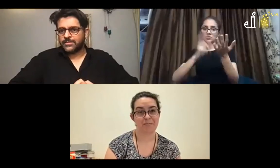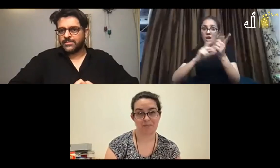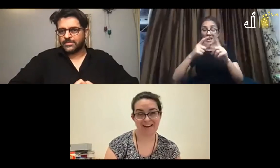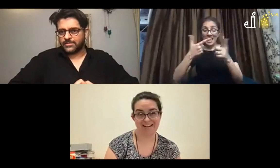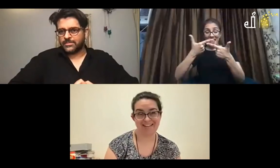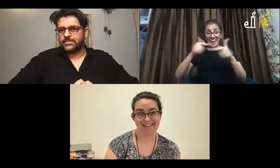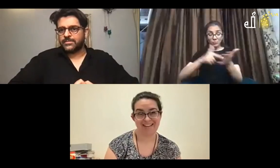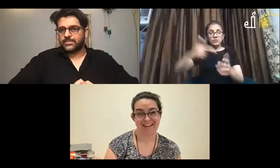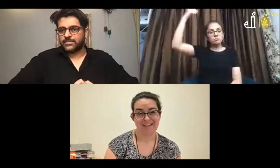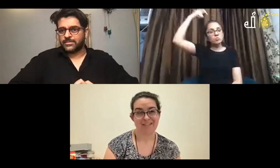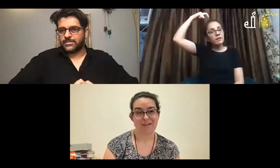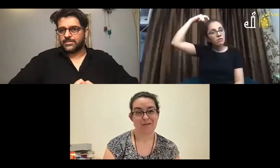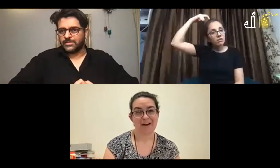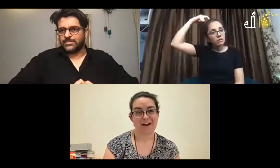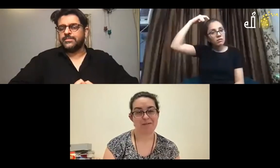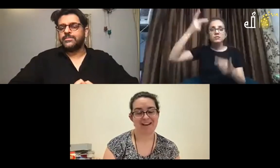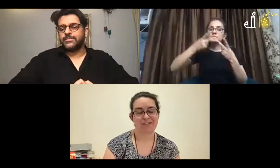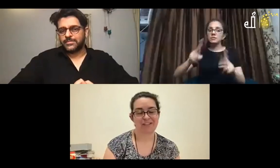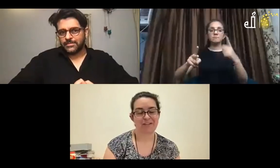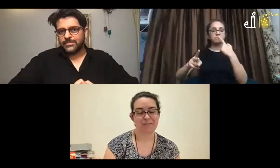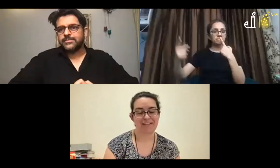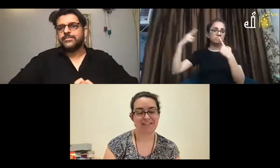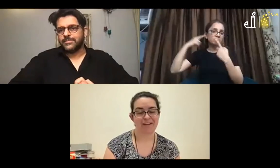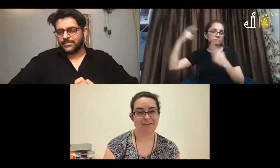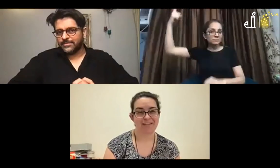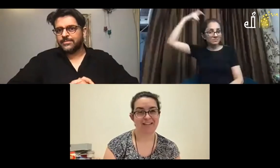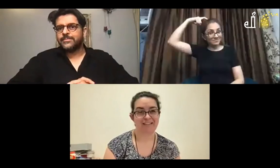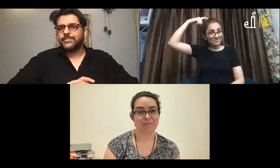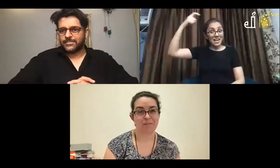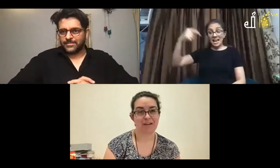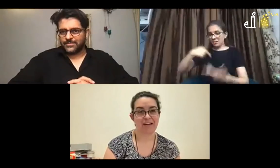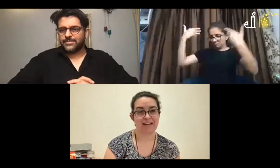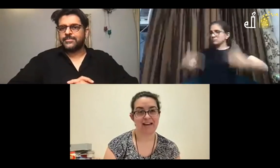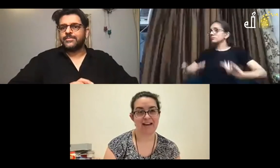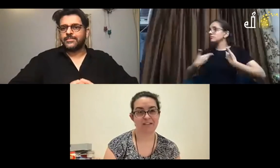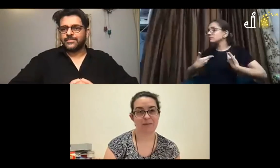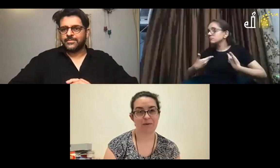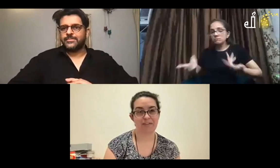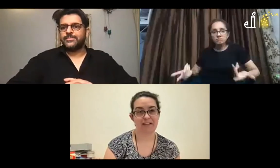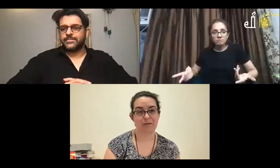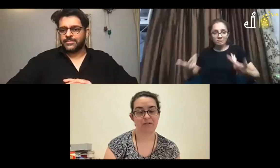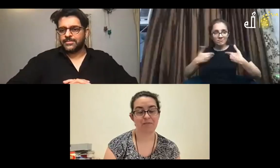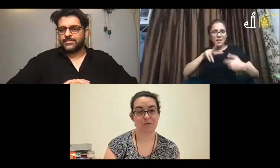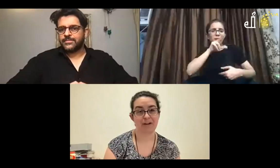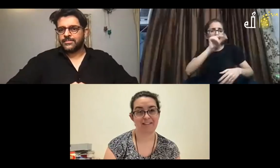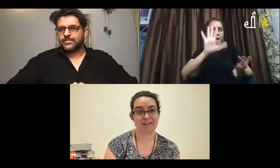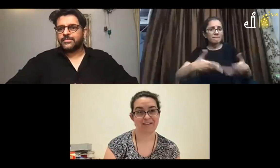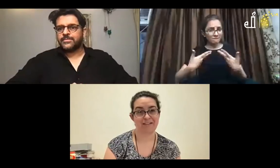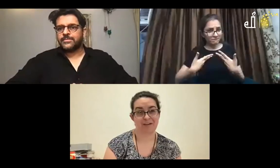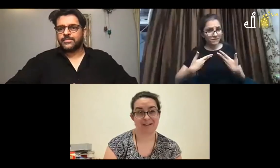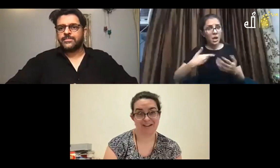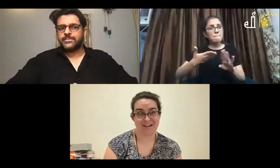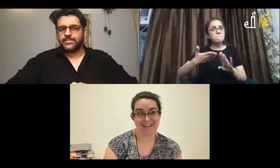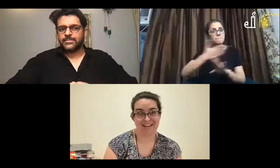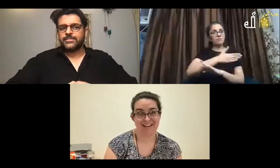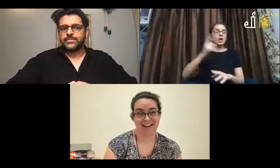stored in your brain. So I actually use myself as an example because I had spoken language before I lost